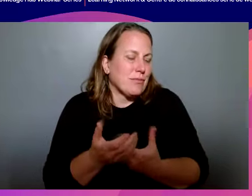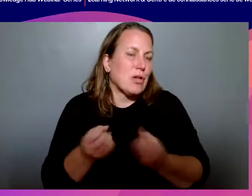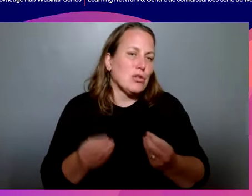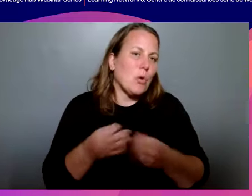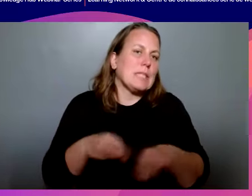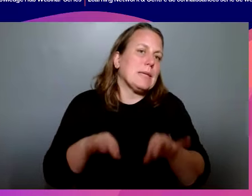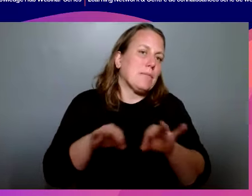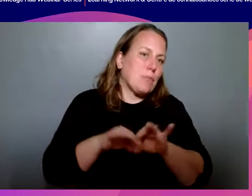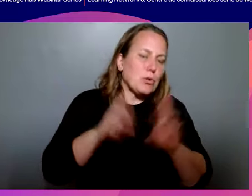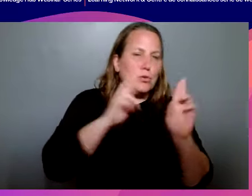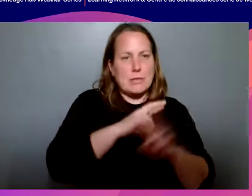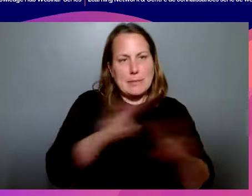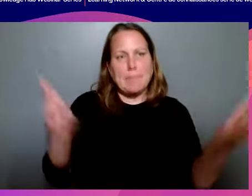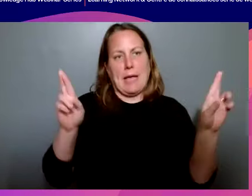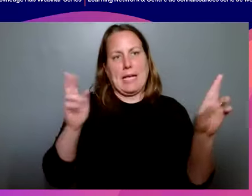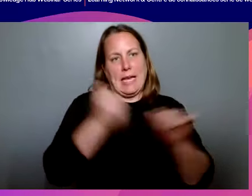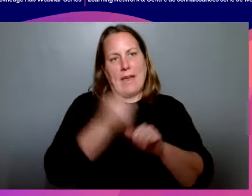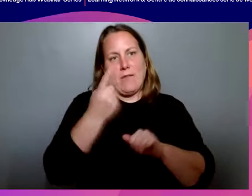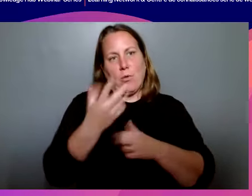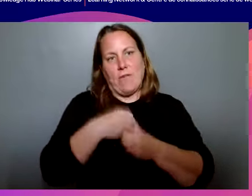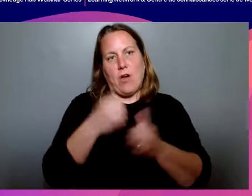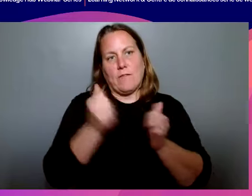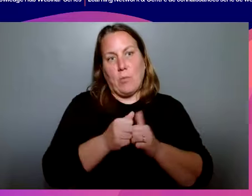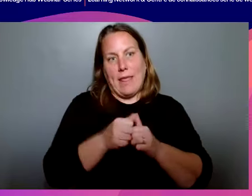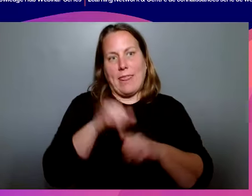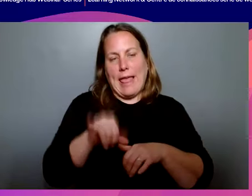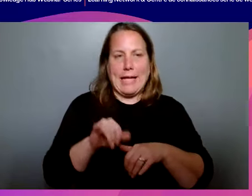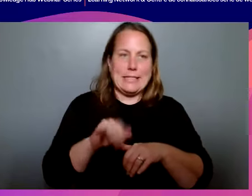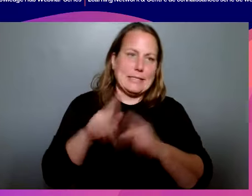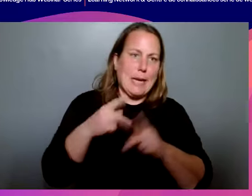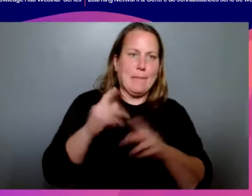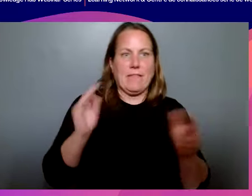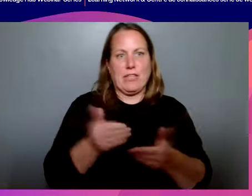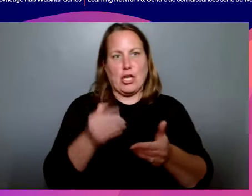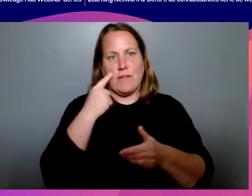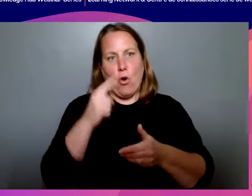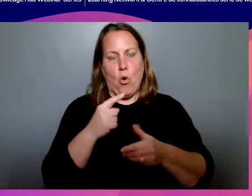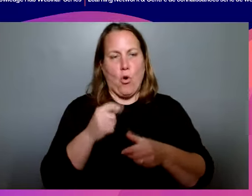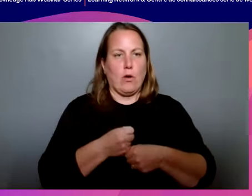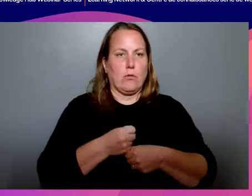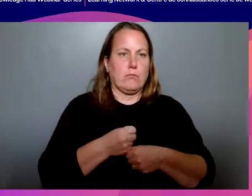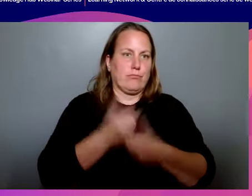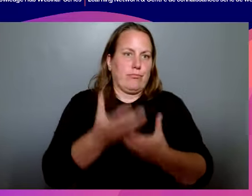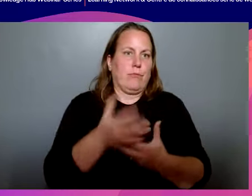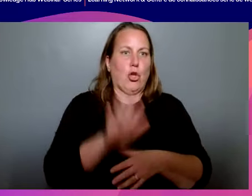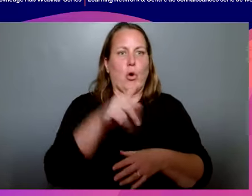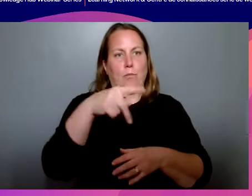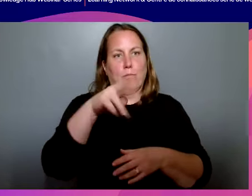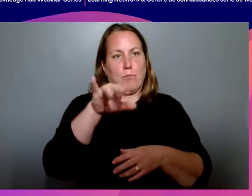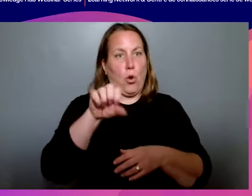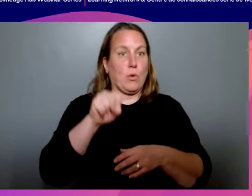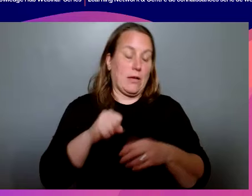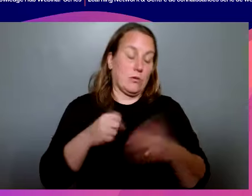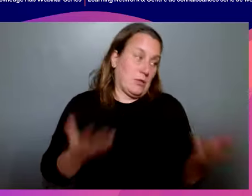And they are curious about your thought on that it should be only an invitation. Right. And I think this is a very,